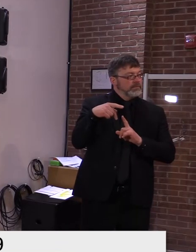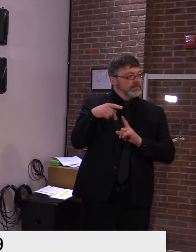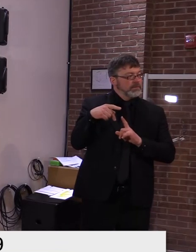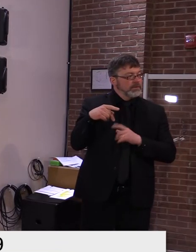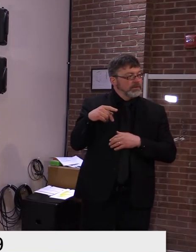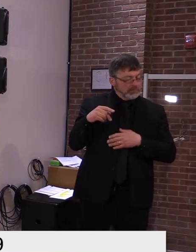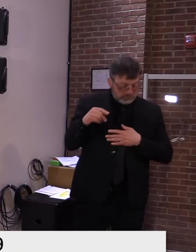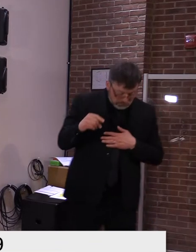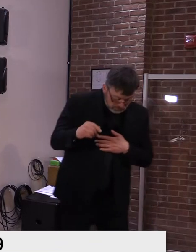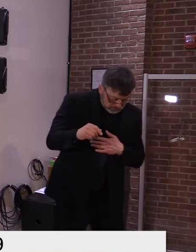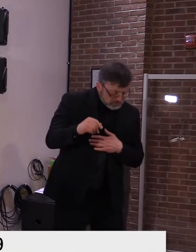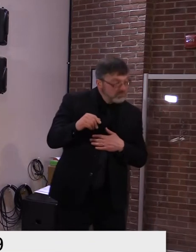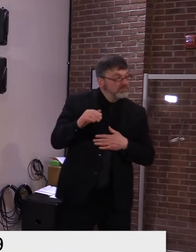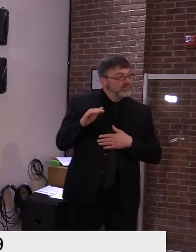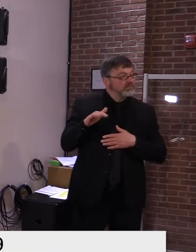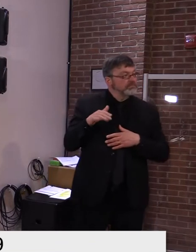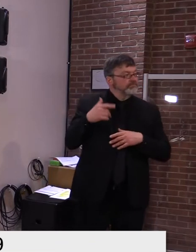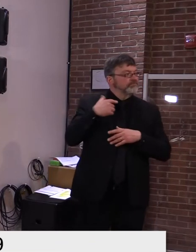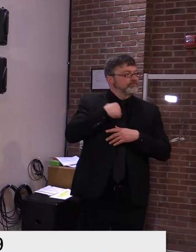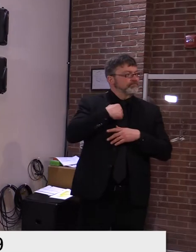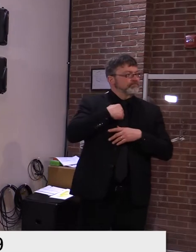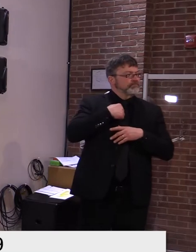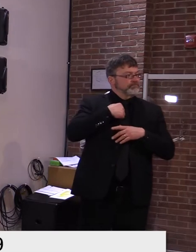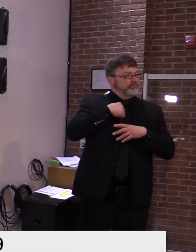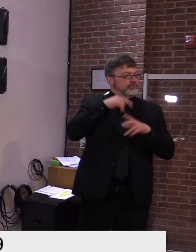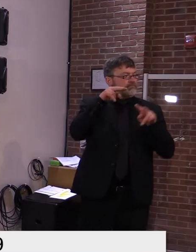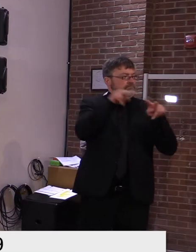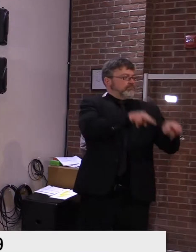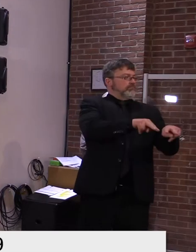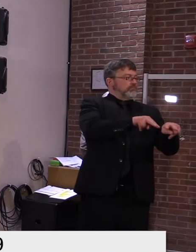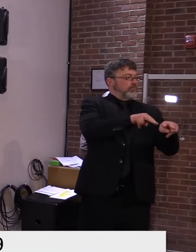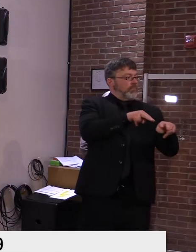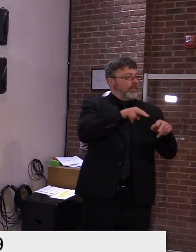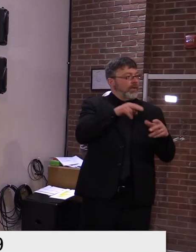came out, but about the opioid deaths, that they were up 38%.